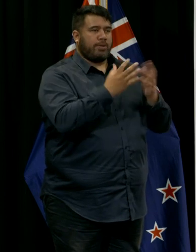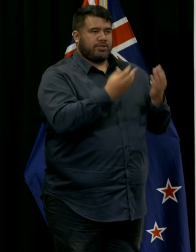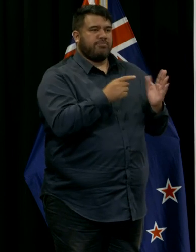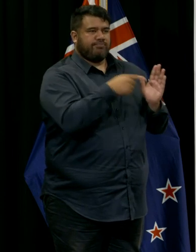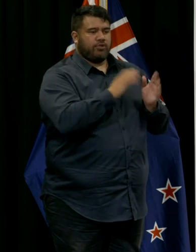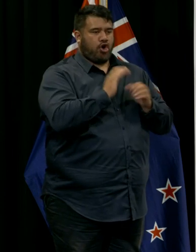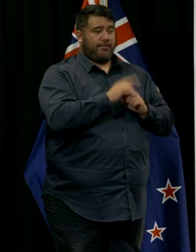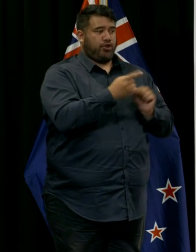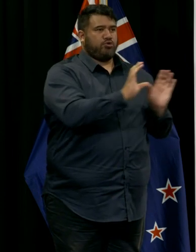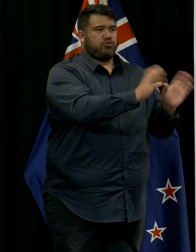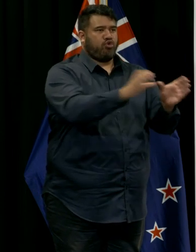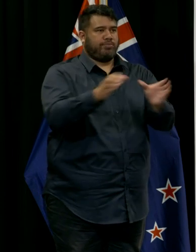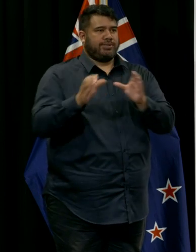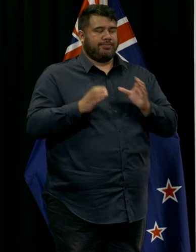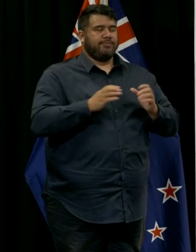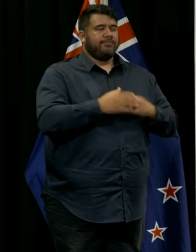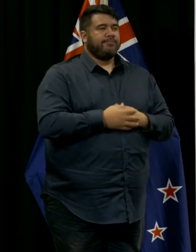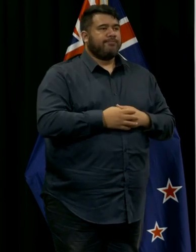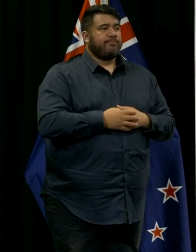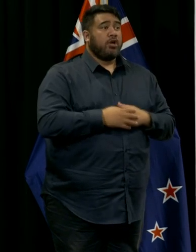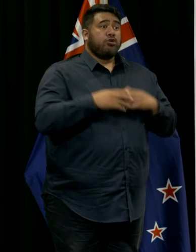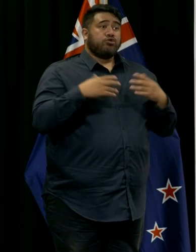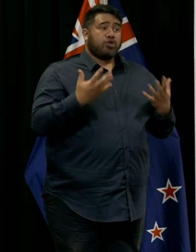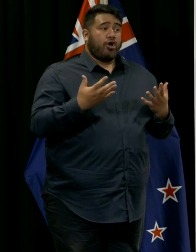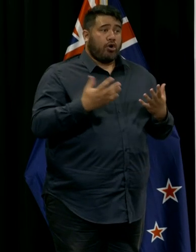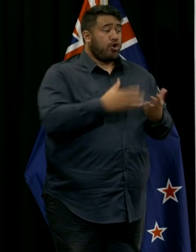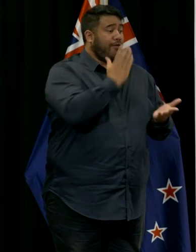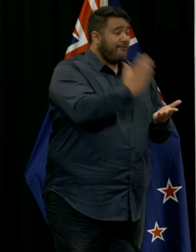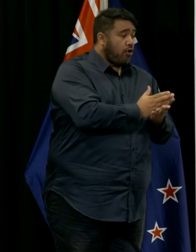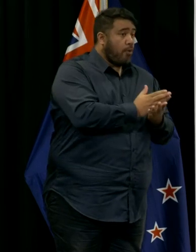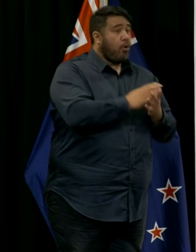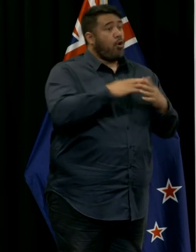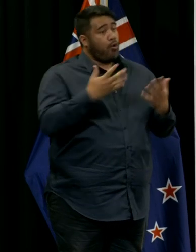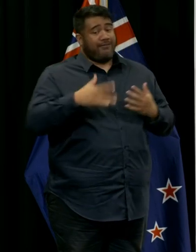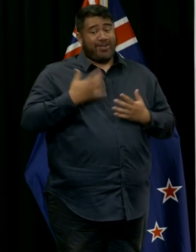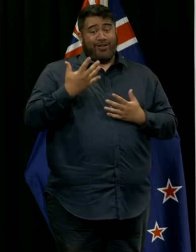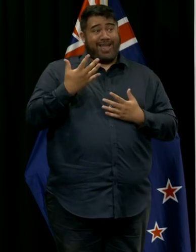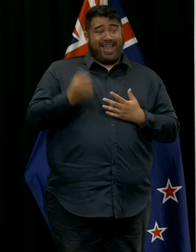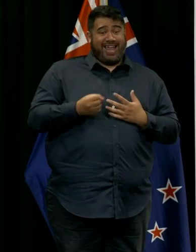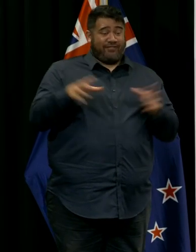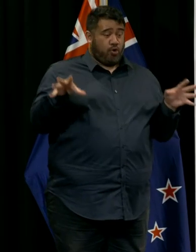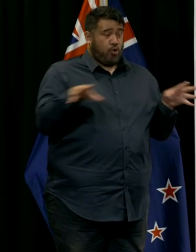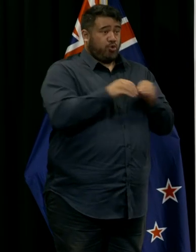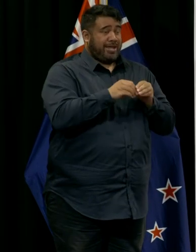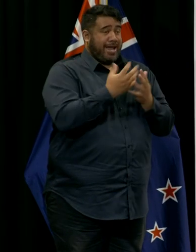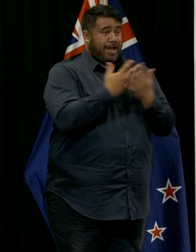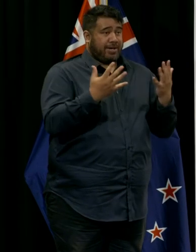So in summary, the combined total of confirmed and probable cases in New Zealand today is